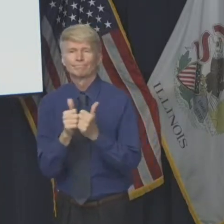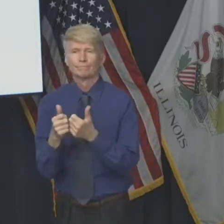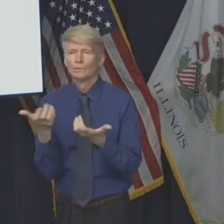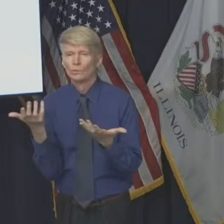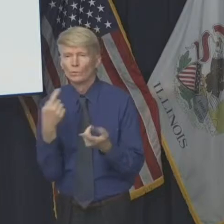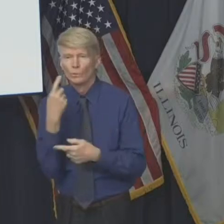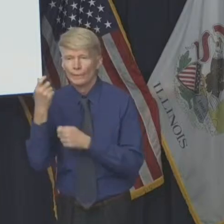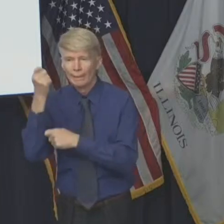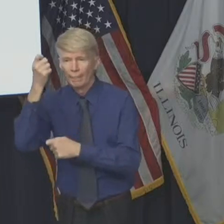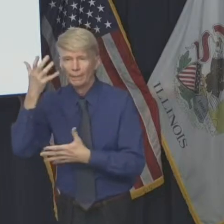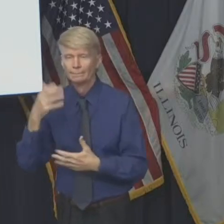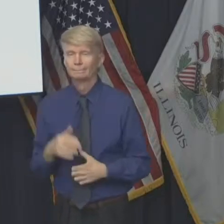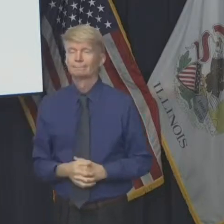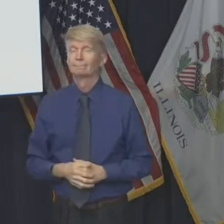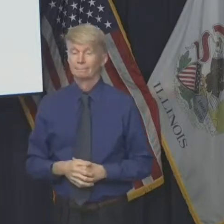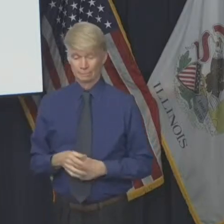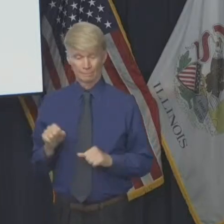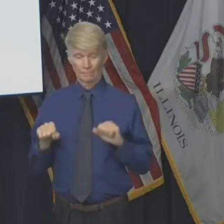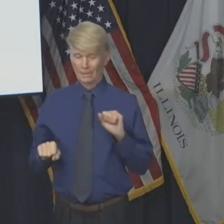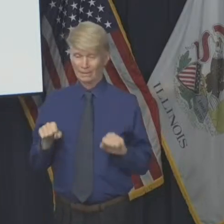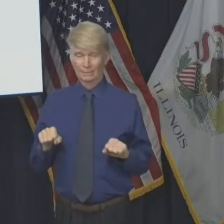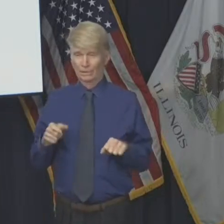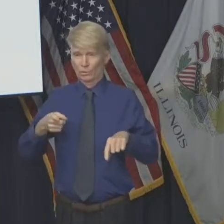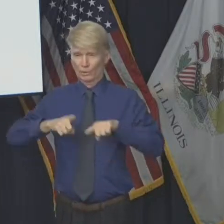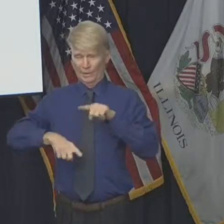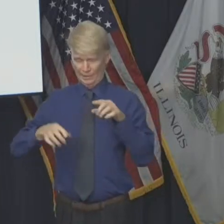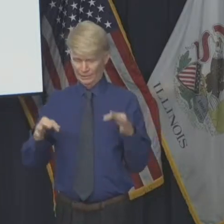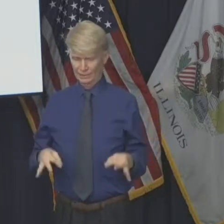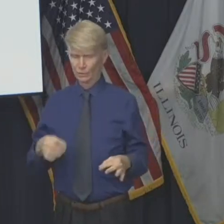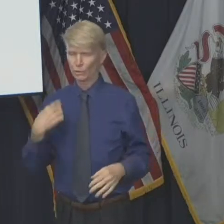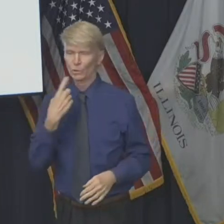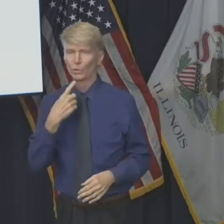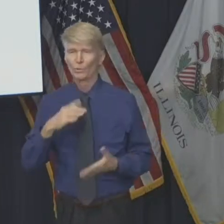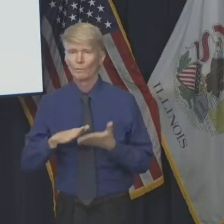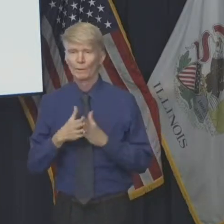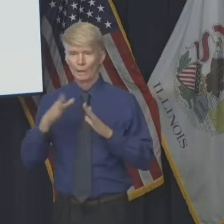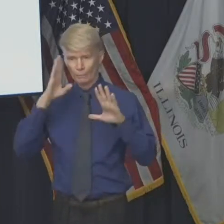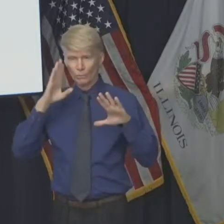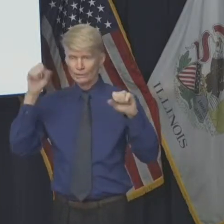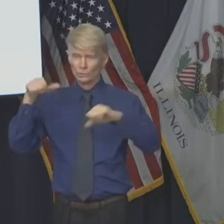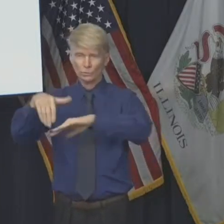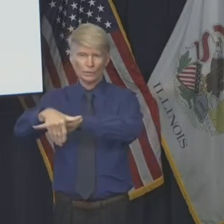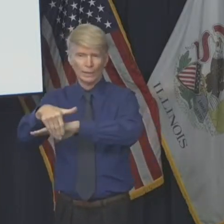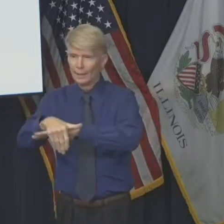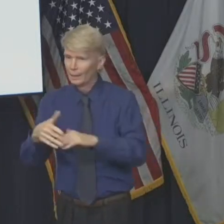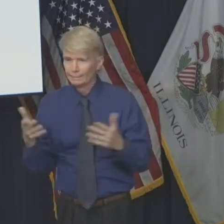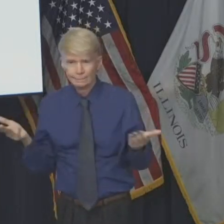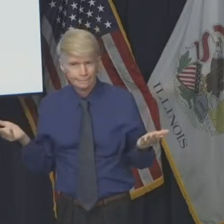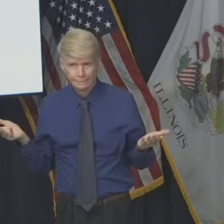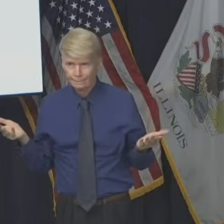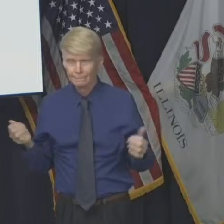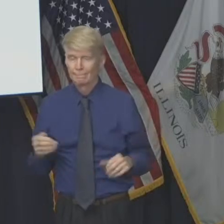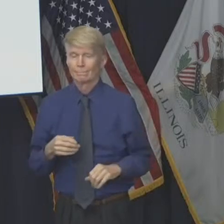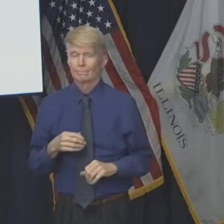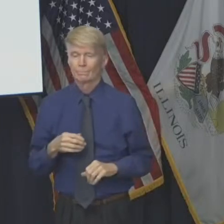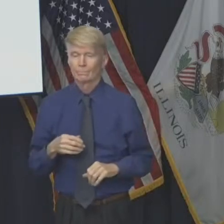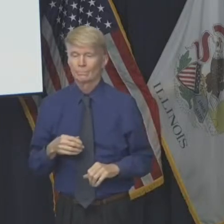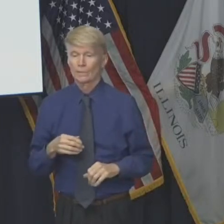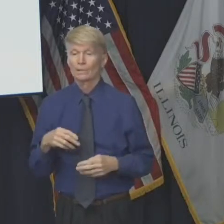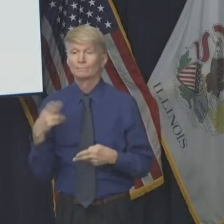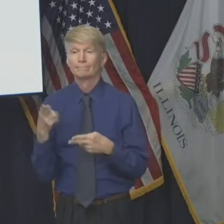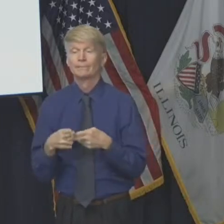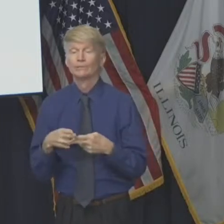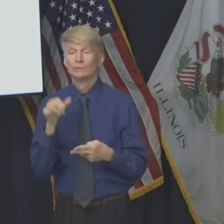even likely, that we won't know the outcome of the presidential election tonight. As I mentioned yesterday, this